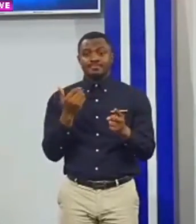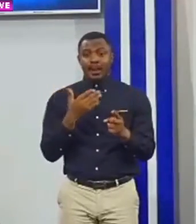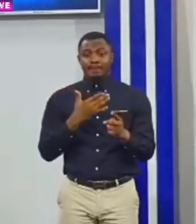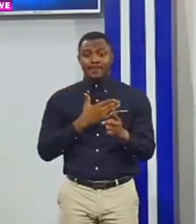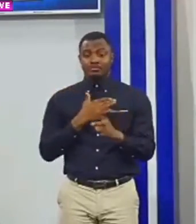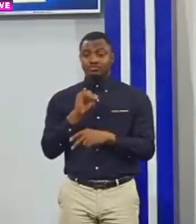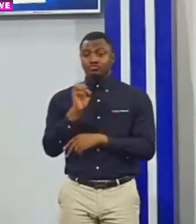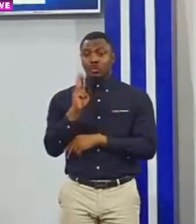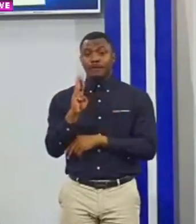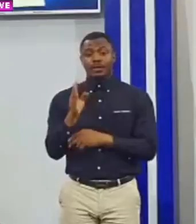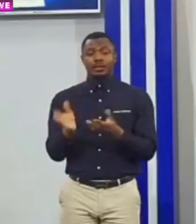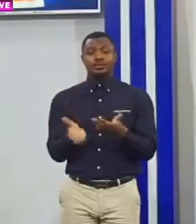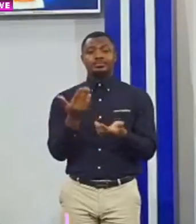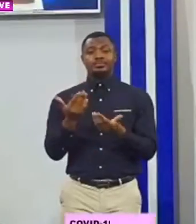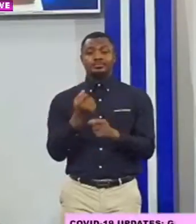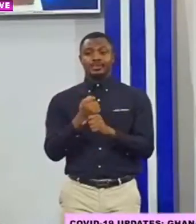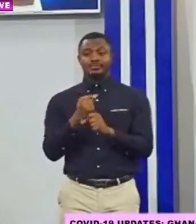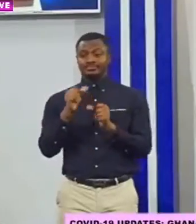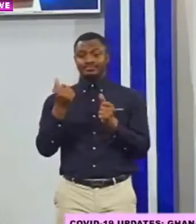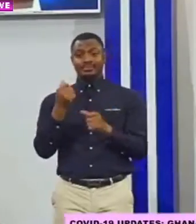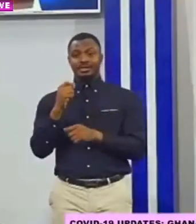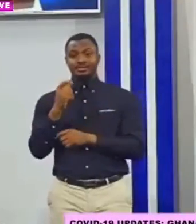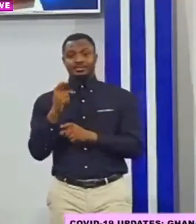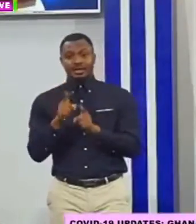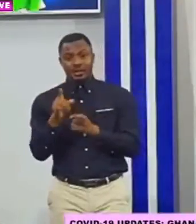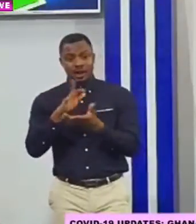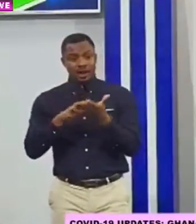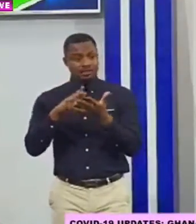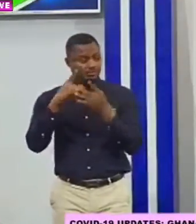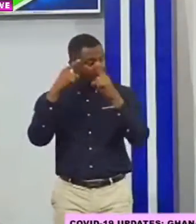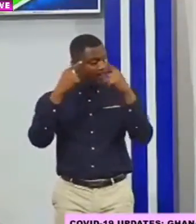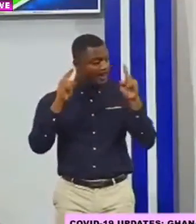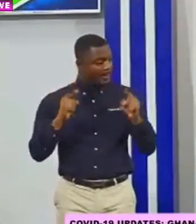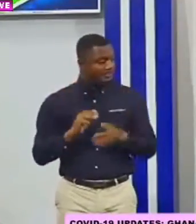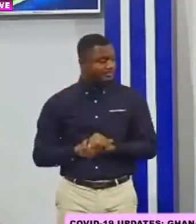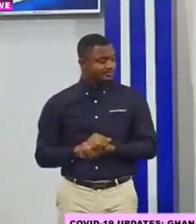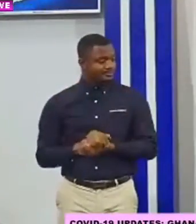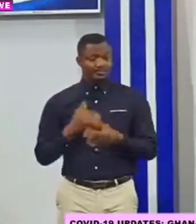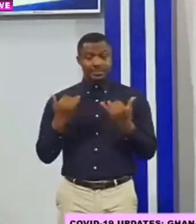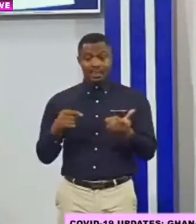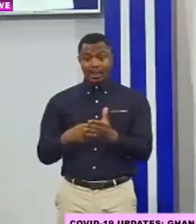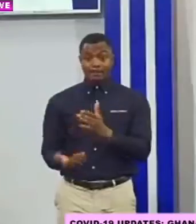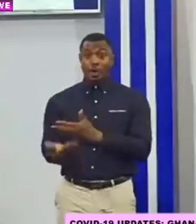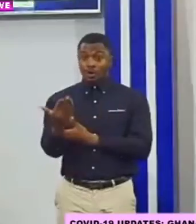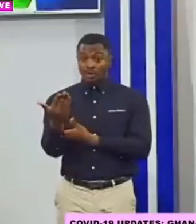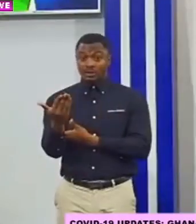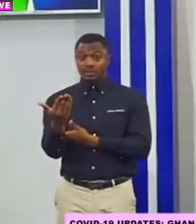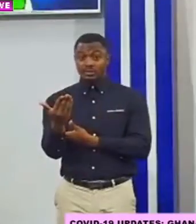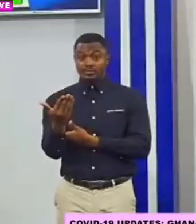My job is very simple, just give our status as far as the cases are concerned. As of this morning,